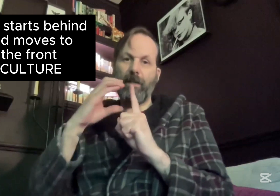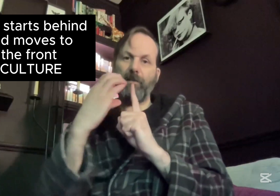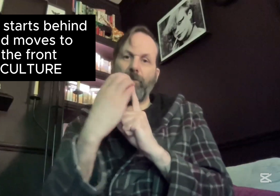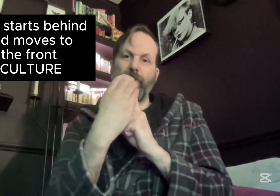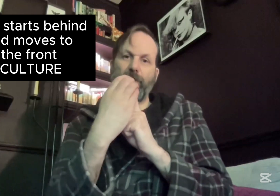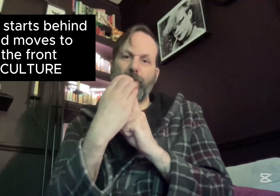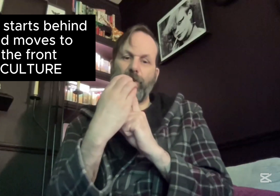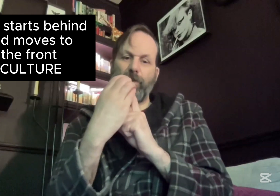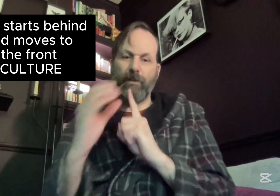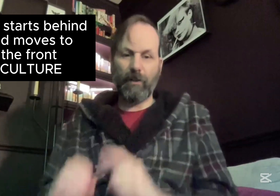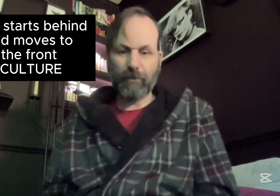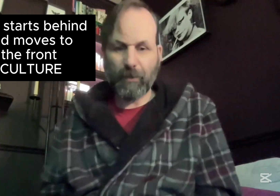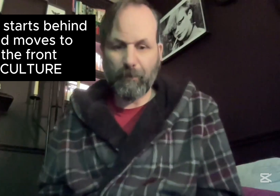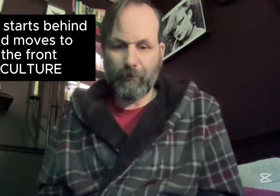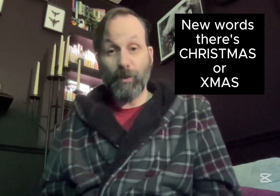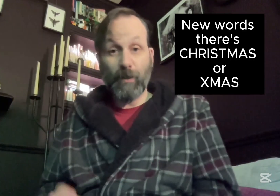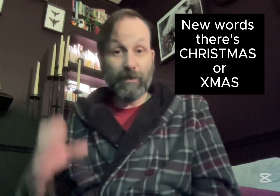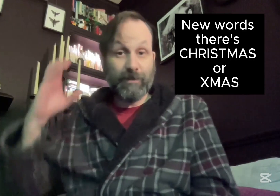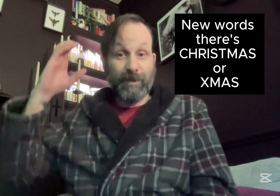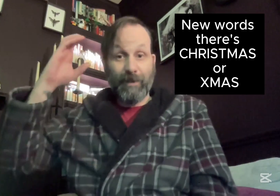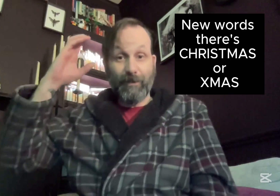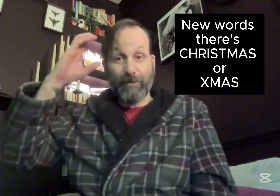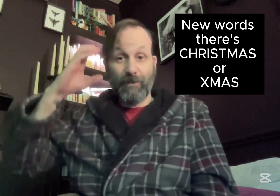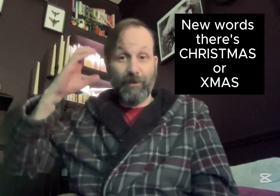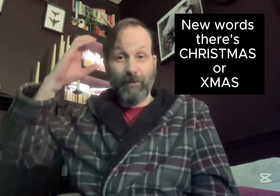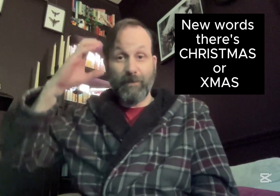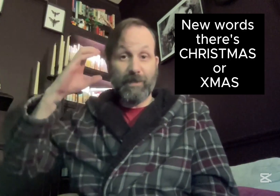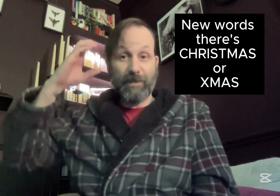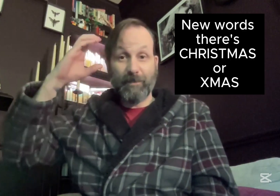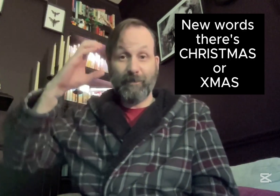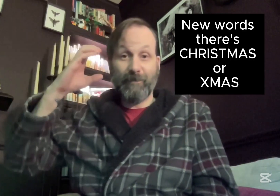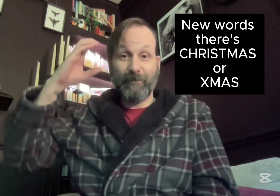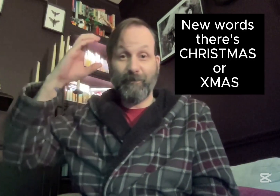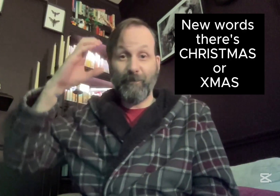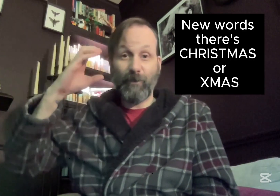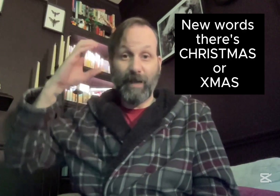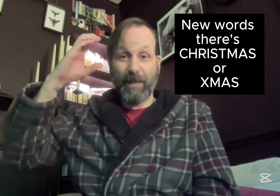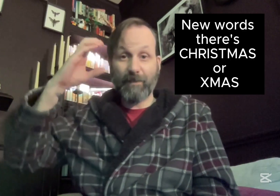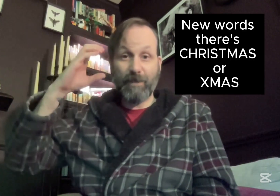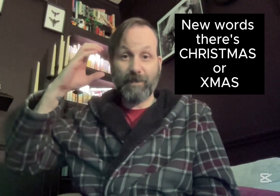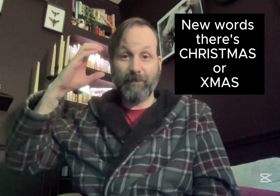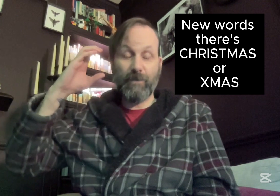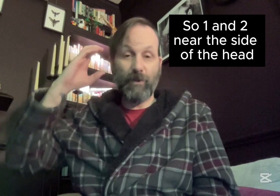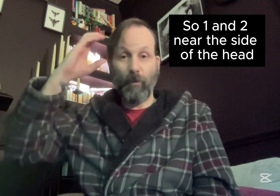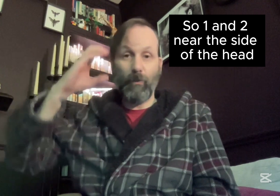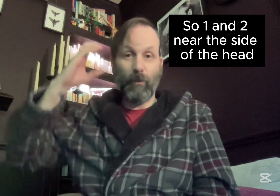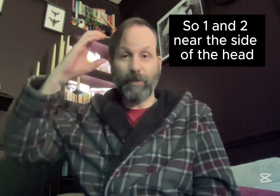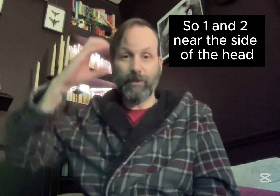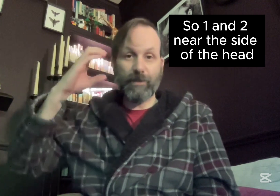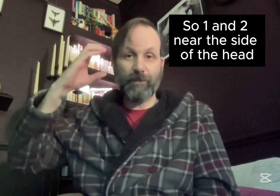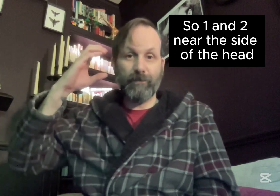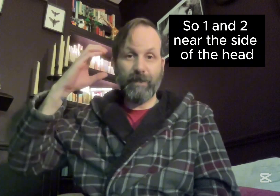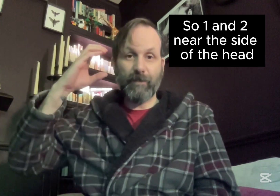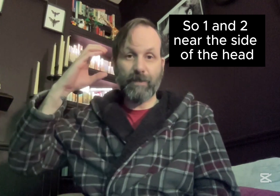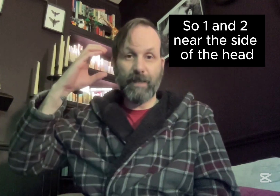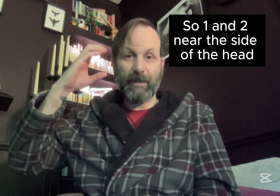behind and moves to the front. Culture. New words. There's Christmas or Xmas. So 1, 2 near the side of the